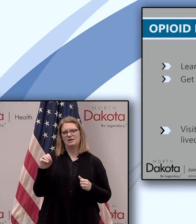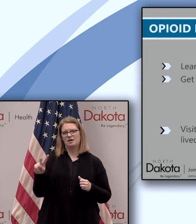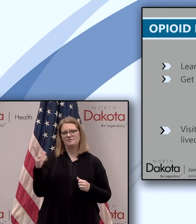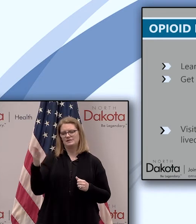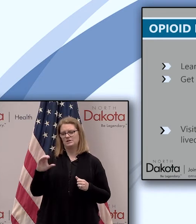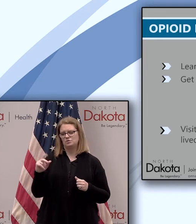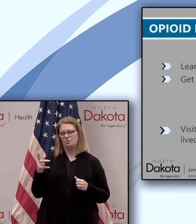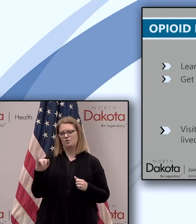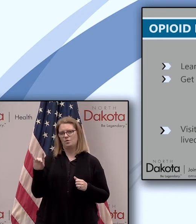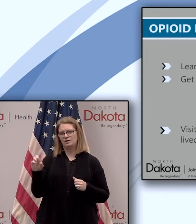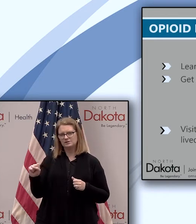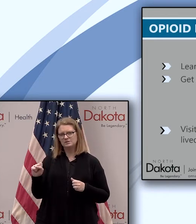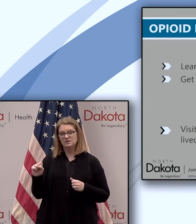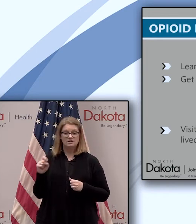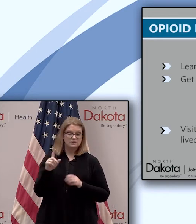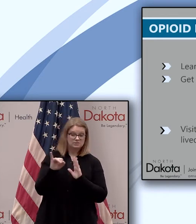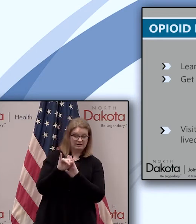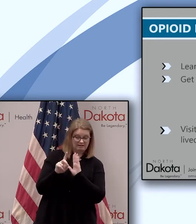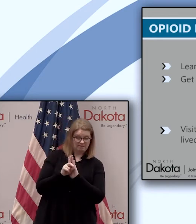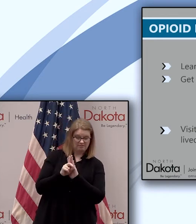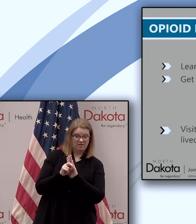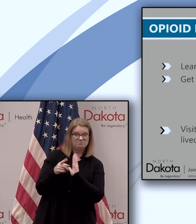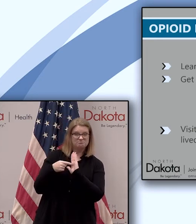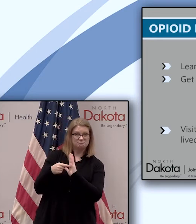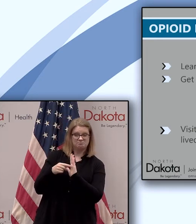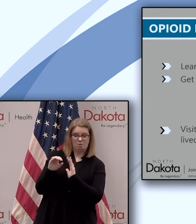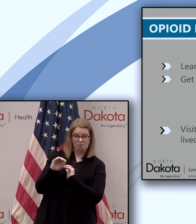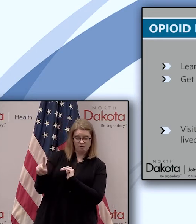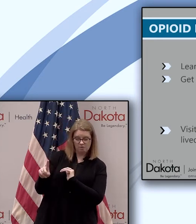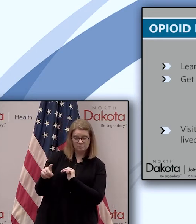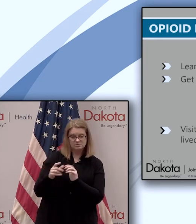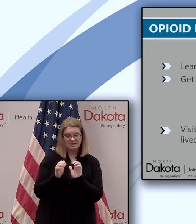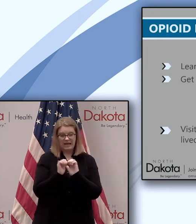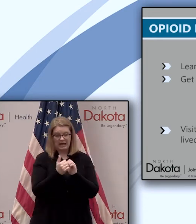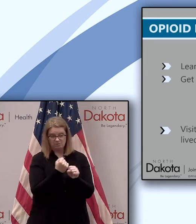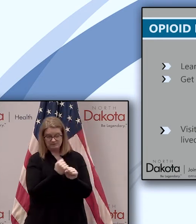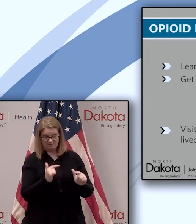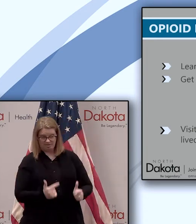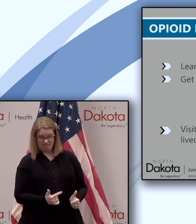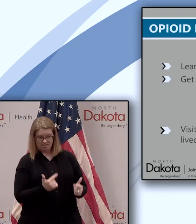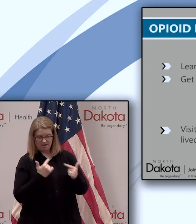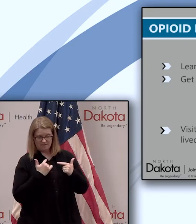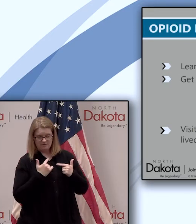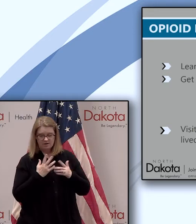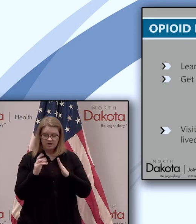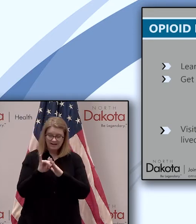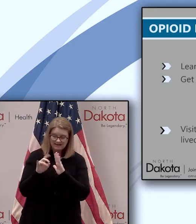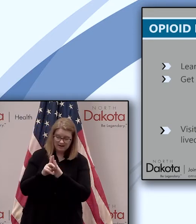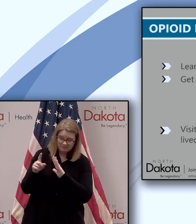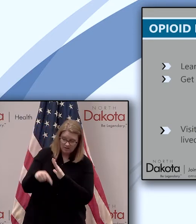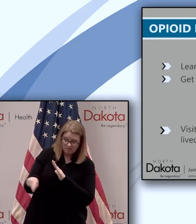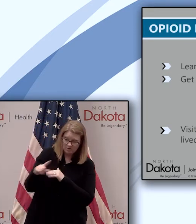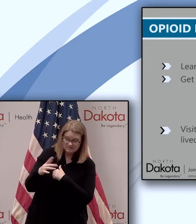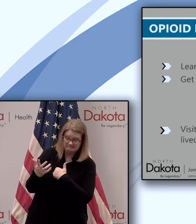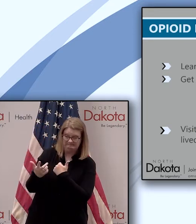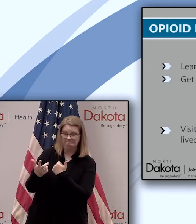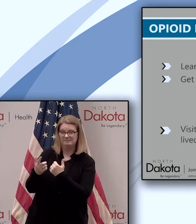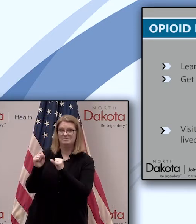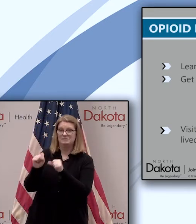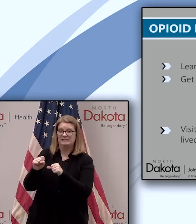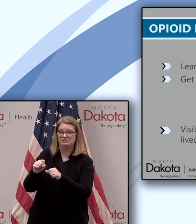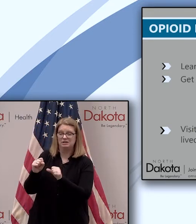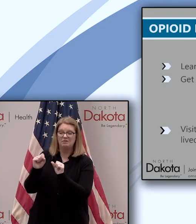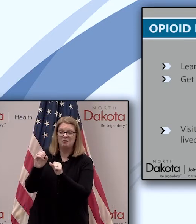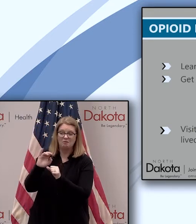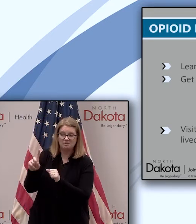behavioralhealth.nd.gov/opioids to help you identify signs of an overdose, steps to save a life during an overdose, identify those at risk of an overdose, and to learn more